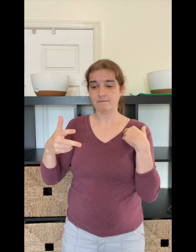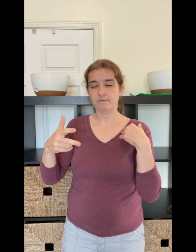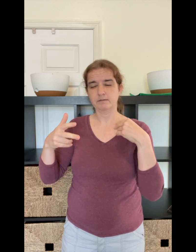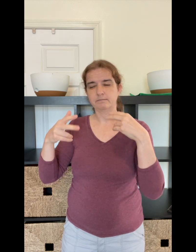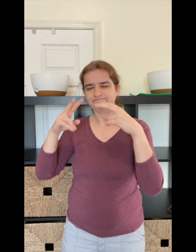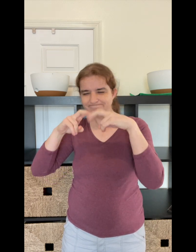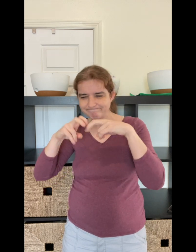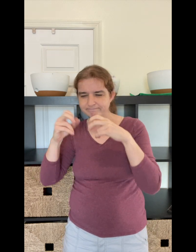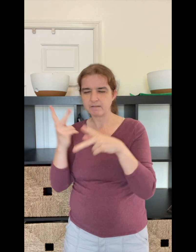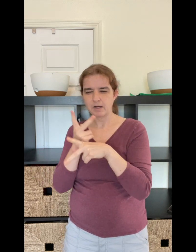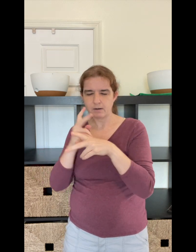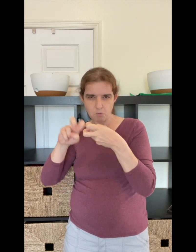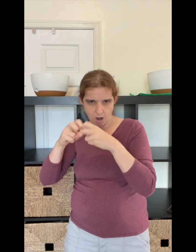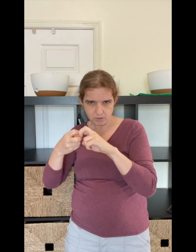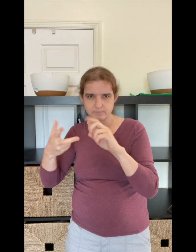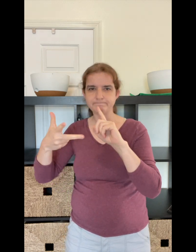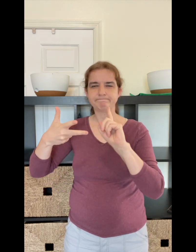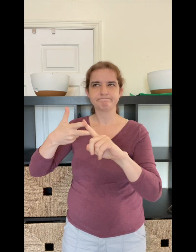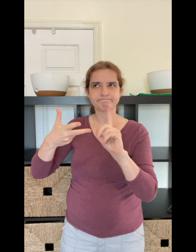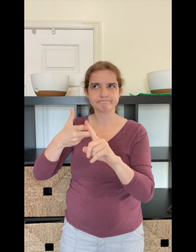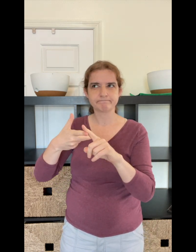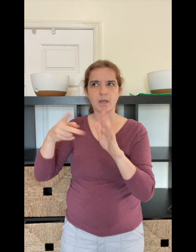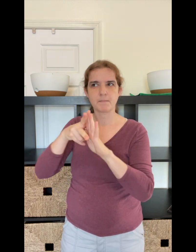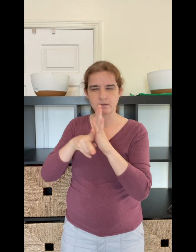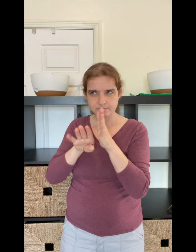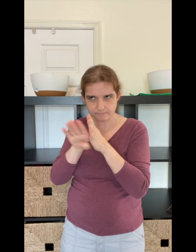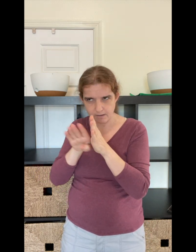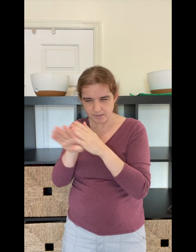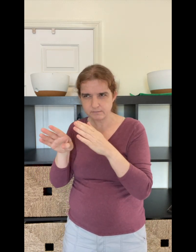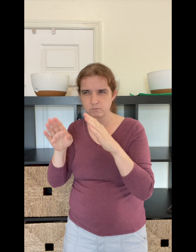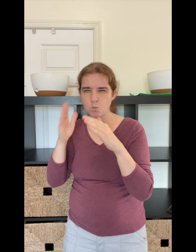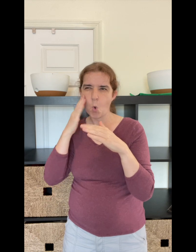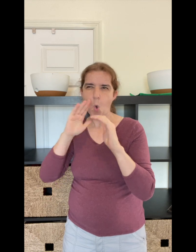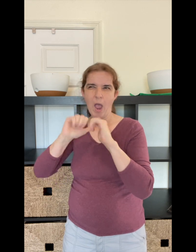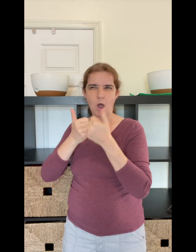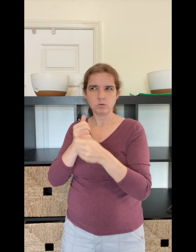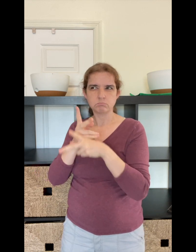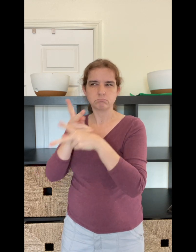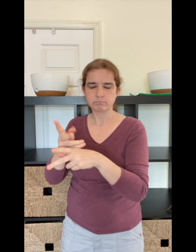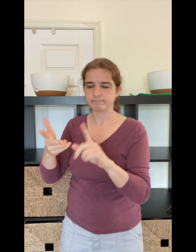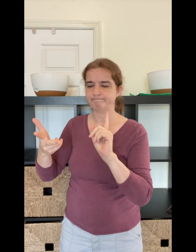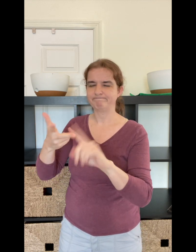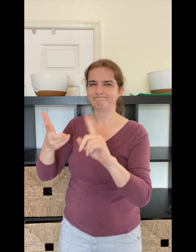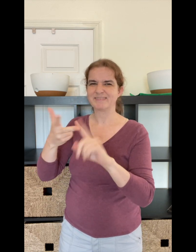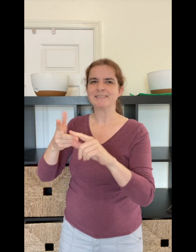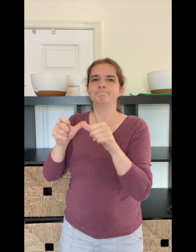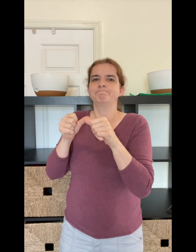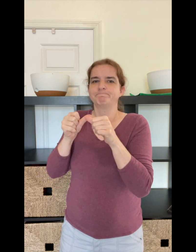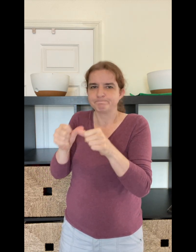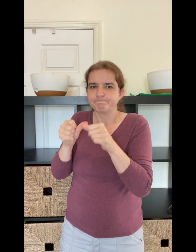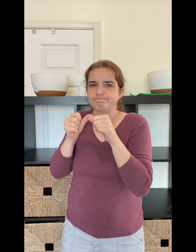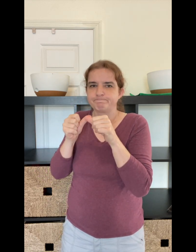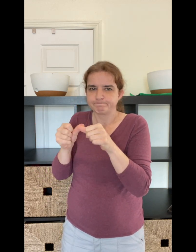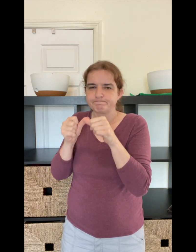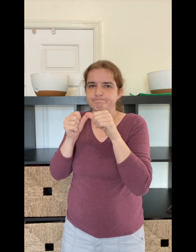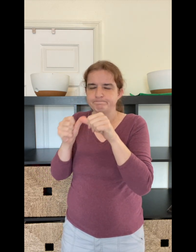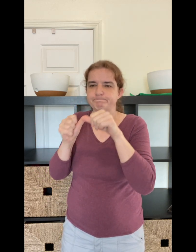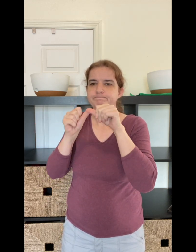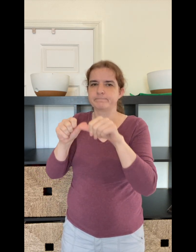now I've analyzed, I figured out the problem and did the policy development. I know how to take care of it. And now I